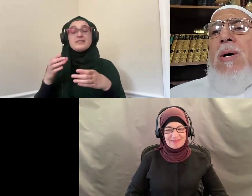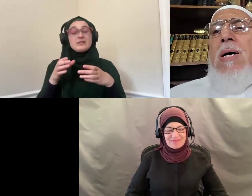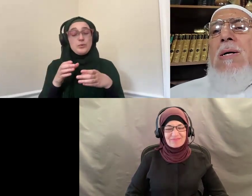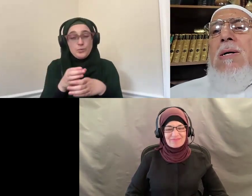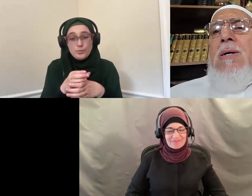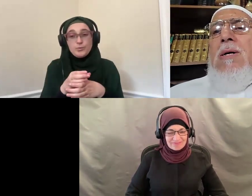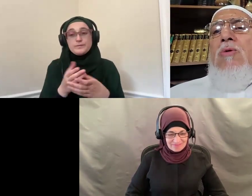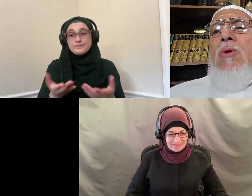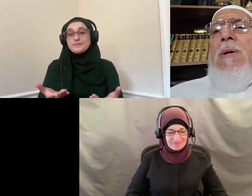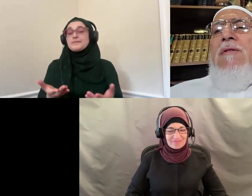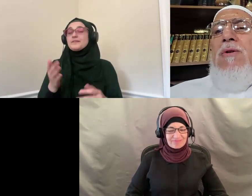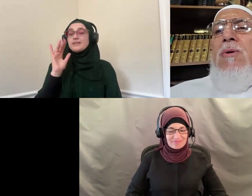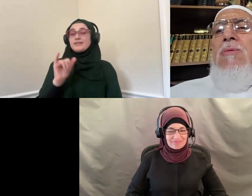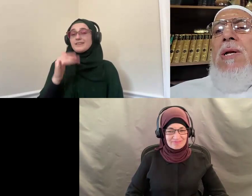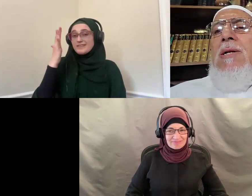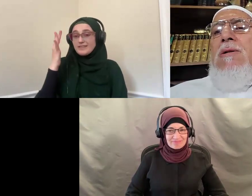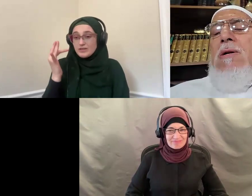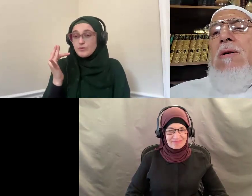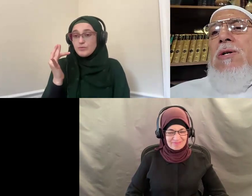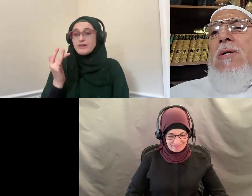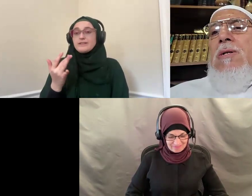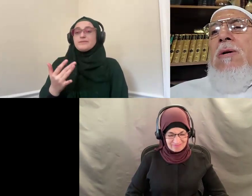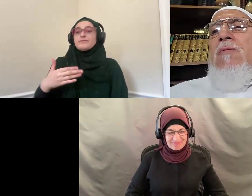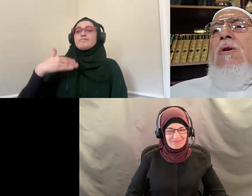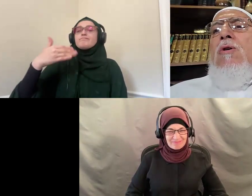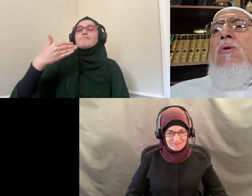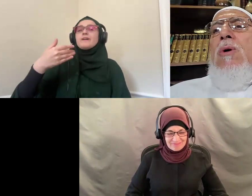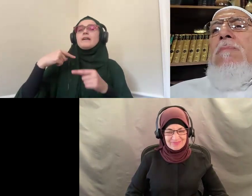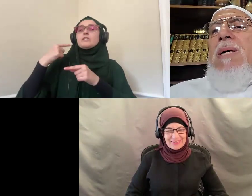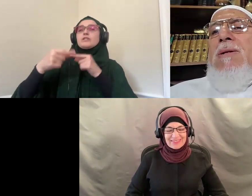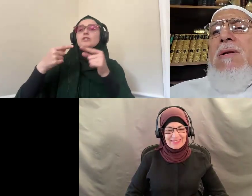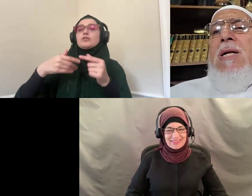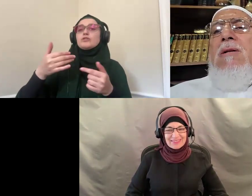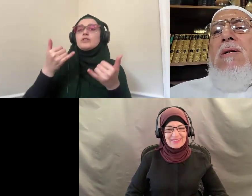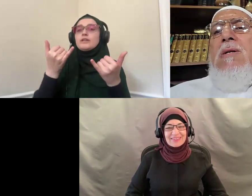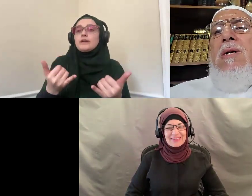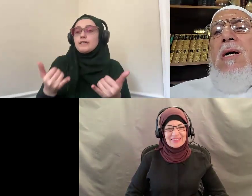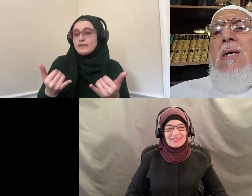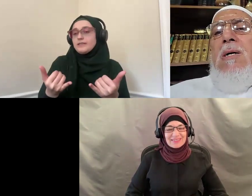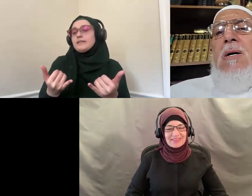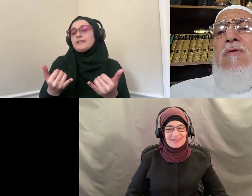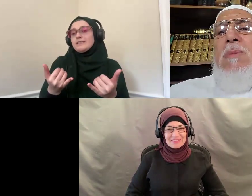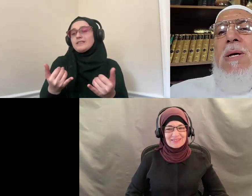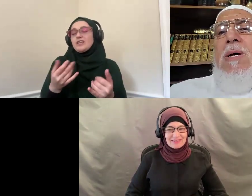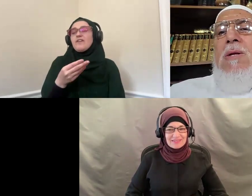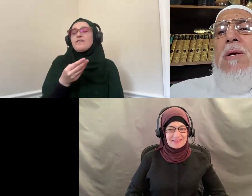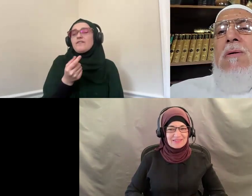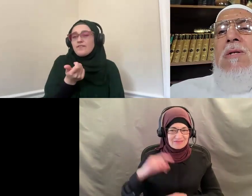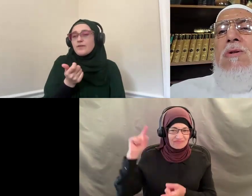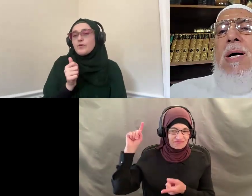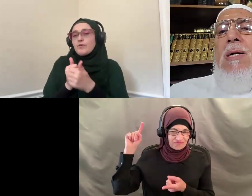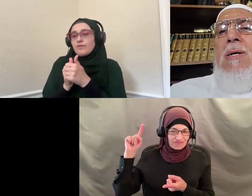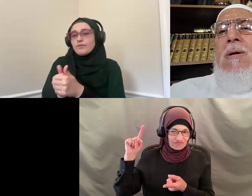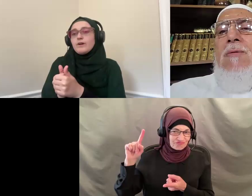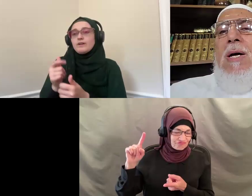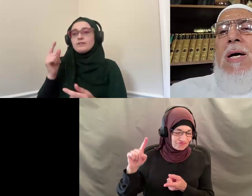That's why it will be a few of the later generations who will meet that criteria of being the nearest